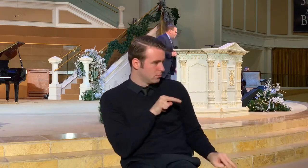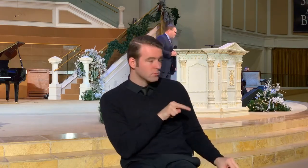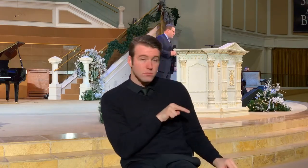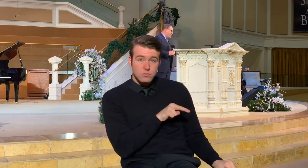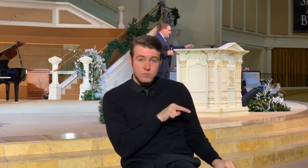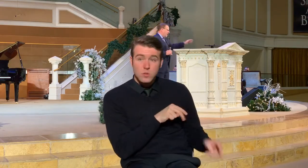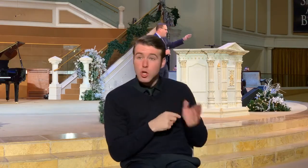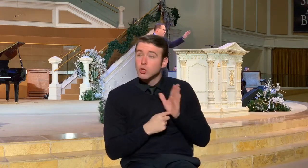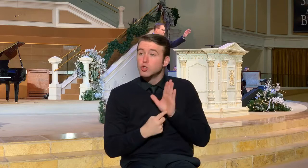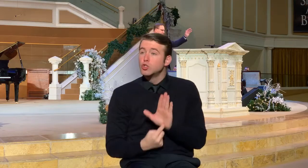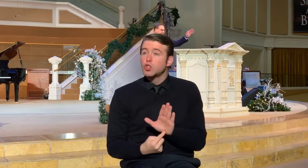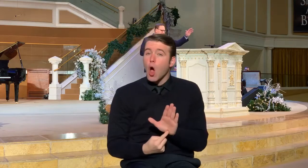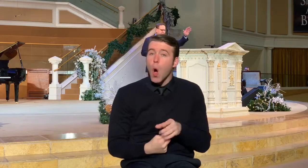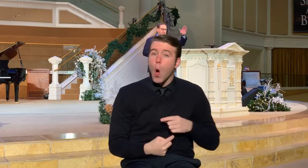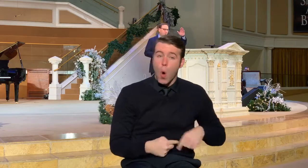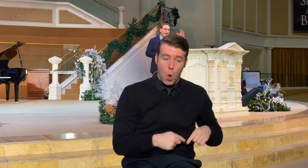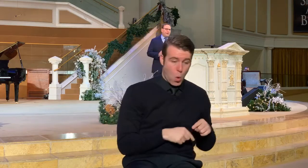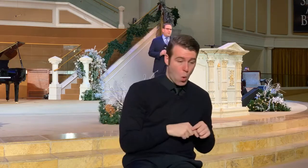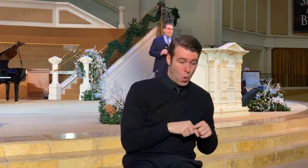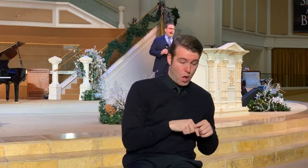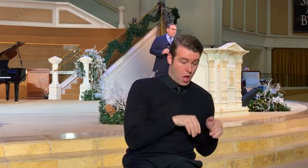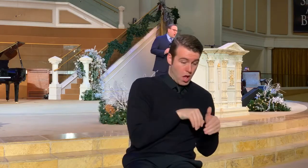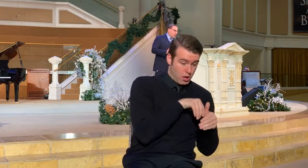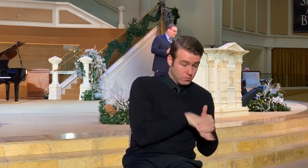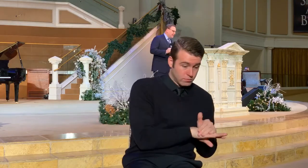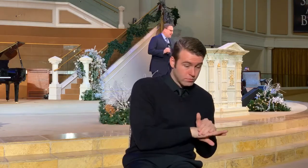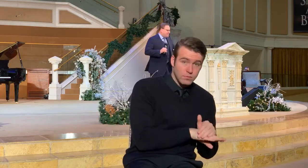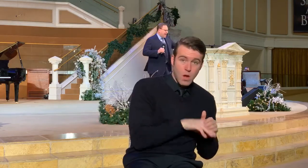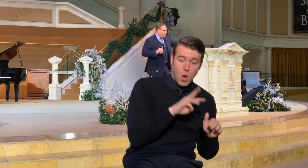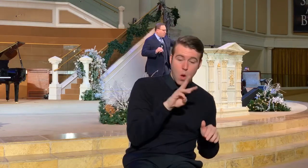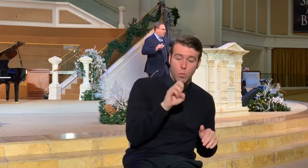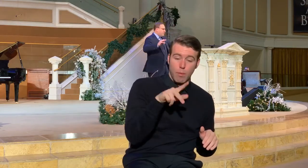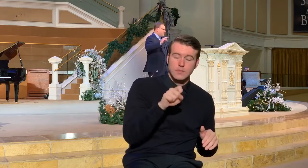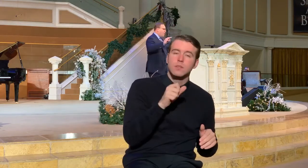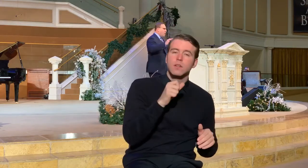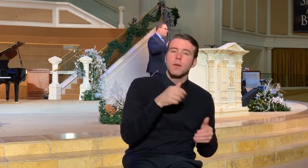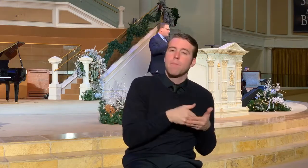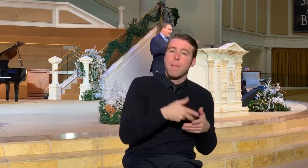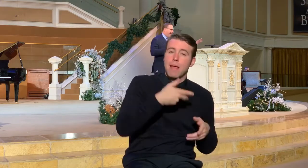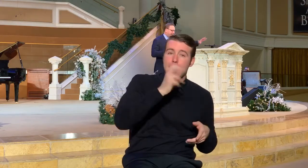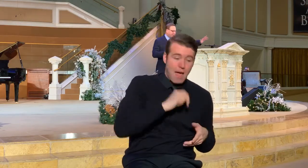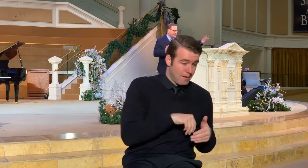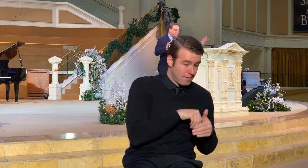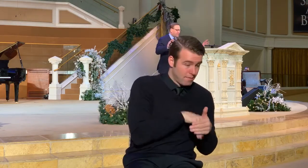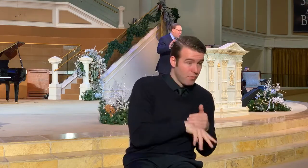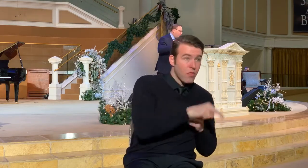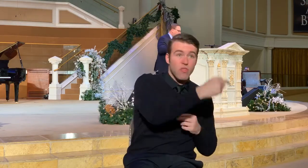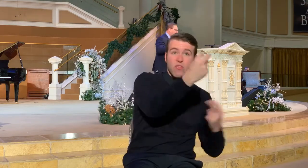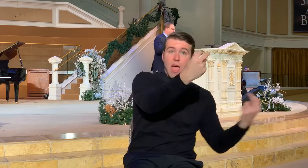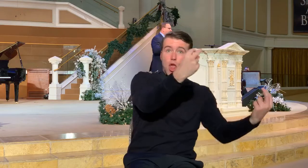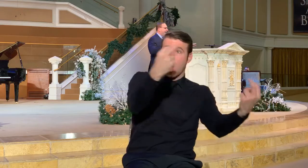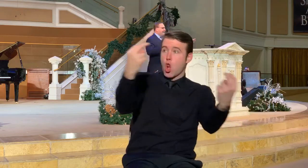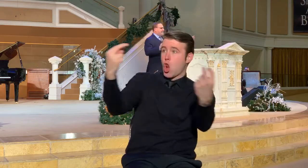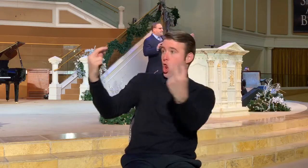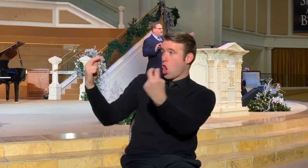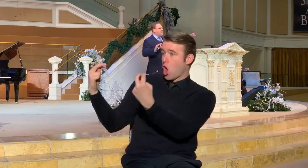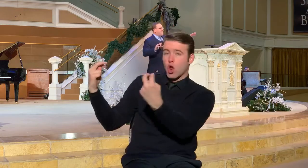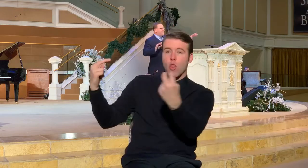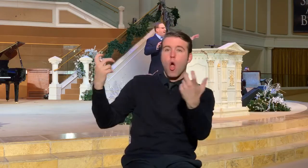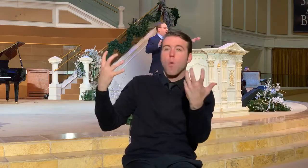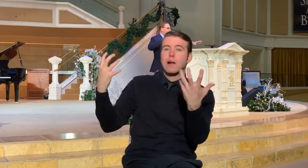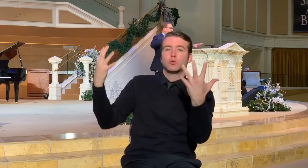the offspring of those nations round about her, they were performing the actions of growth